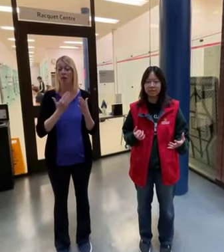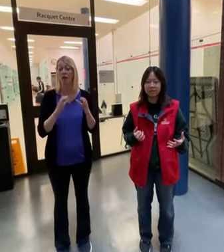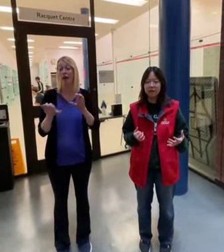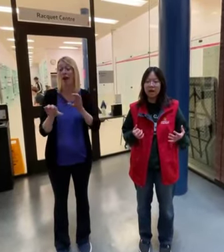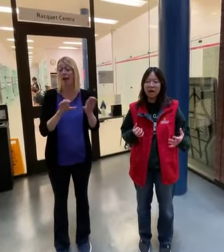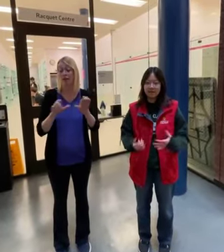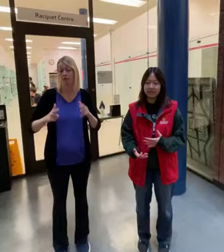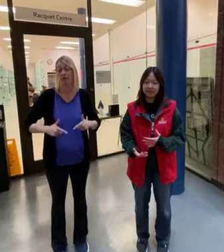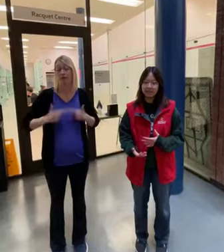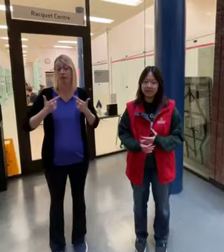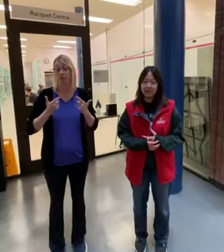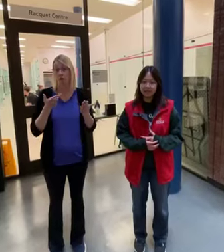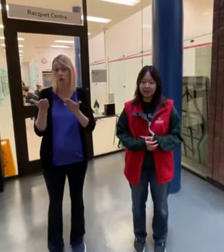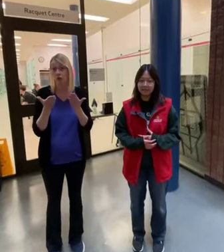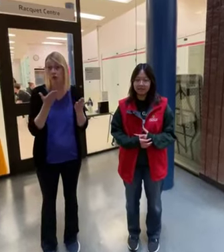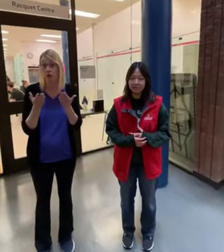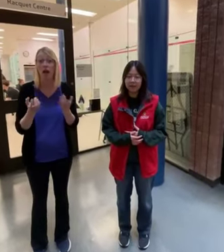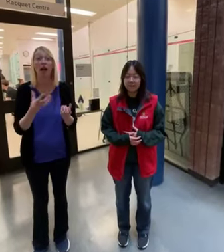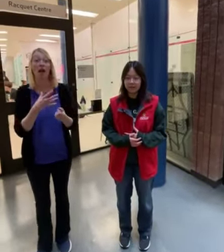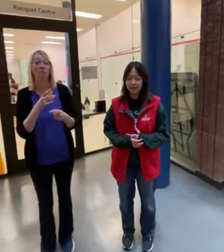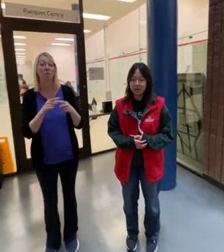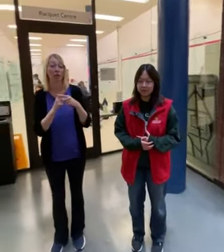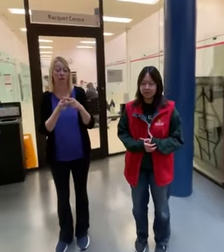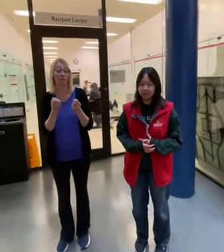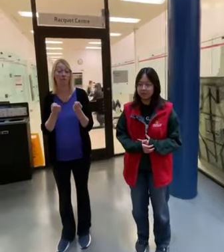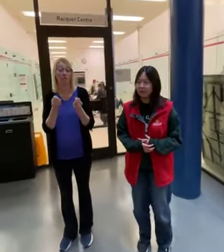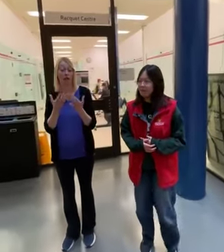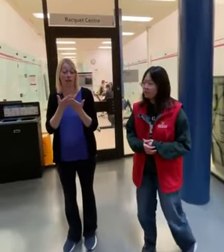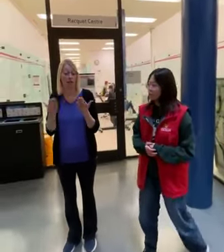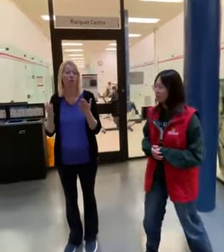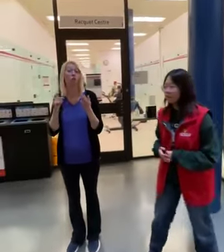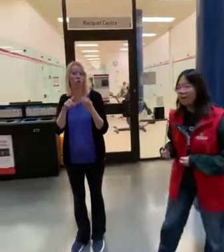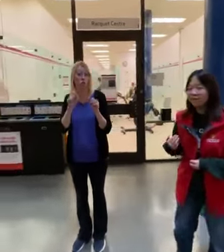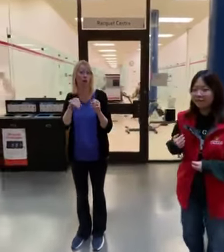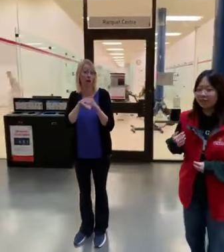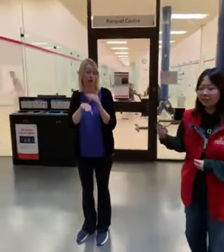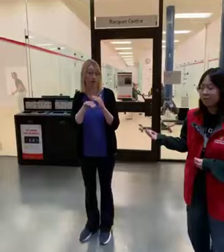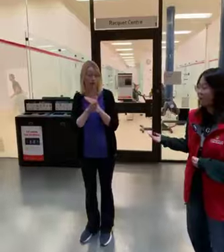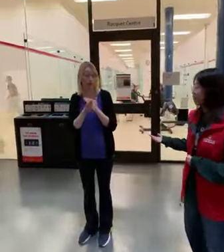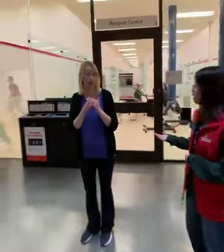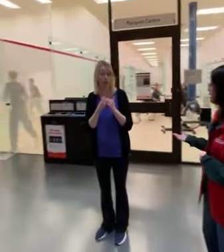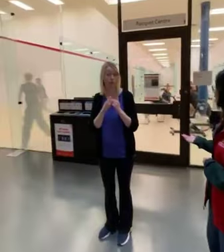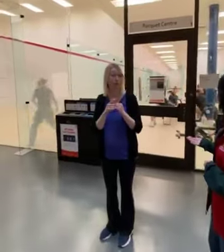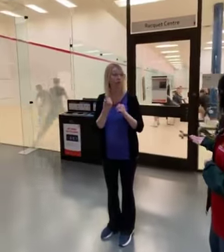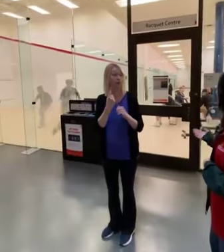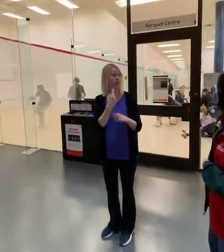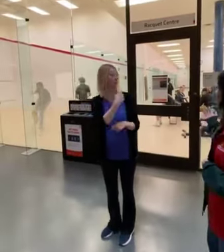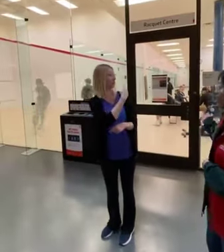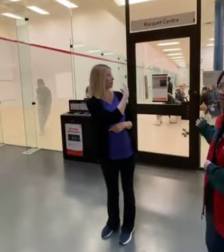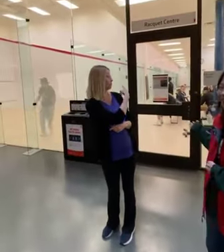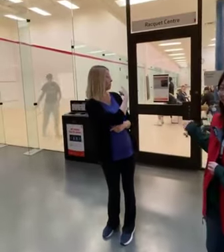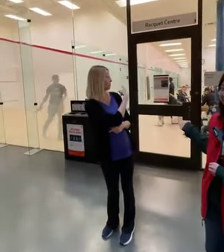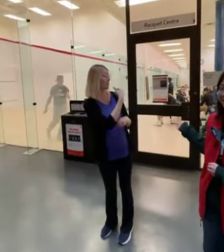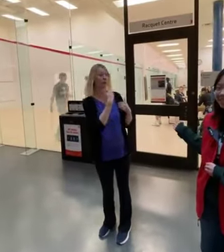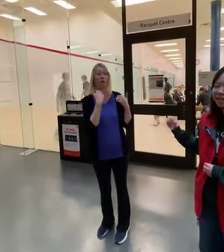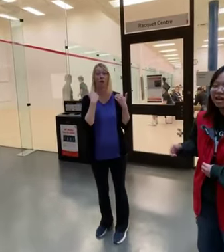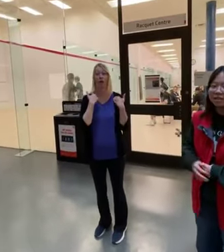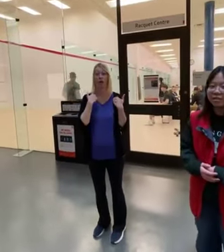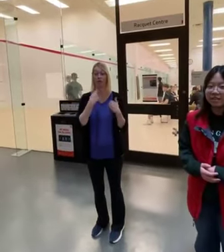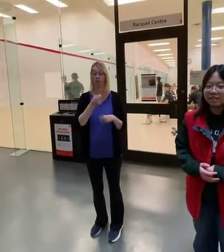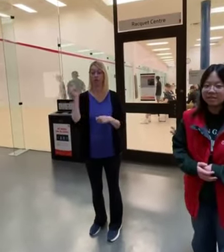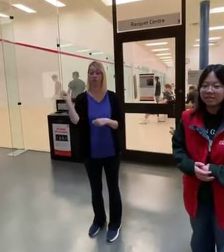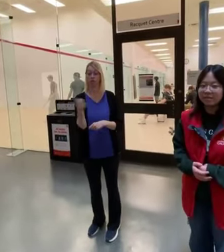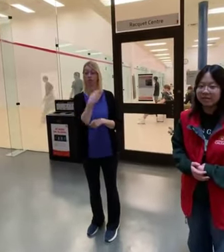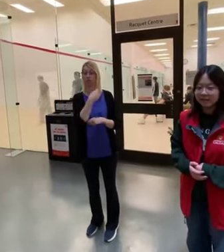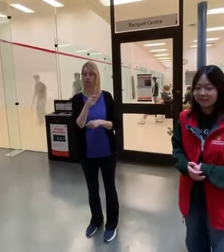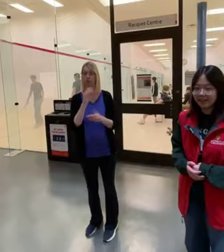services and a bunch of the amenities that you'll have access to as a UCalgary student. So right behind myself and we do have our racket center.